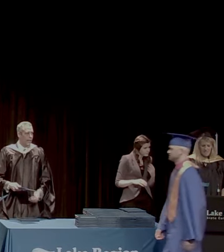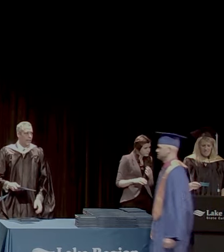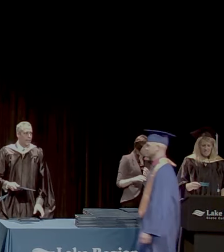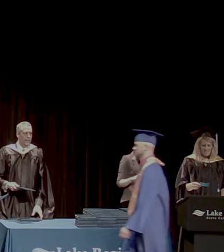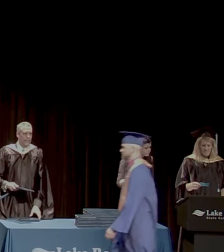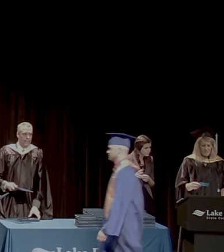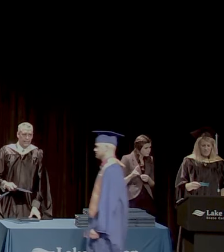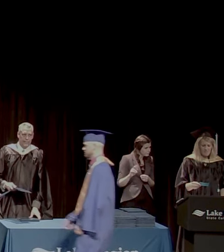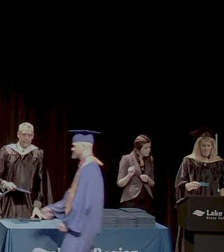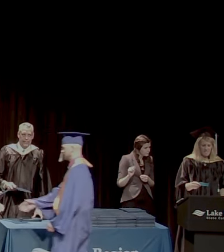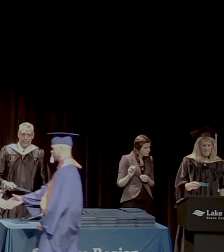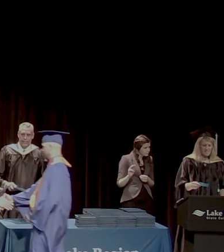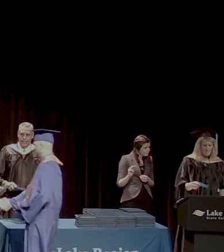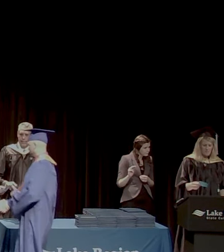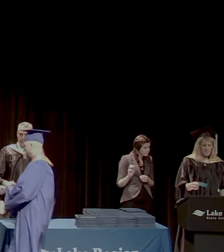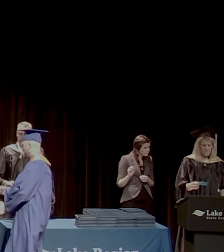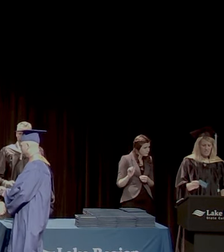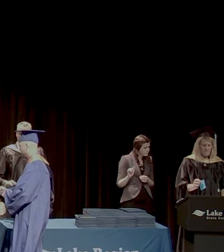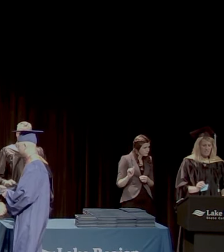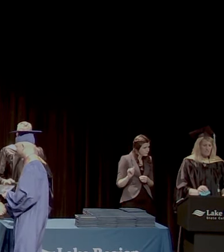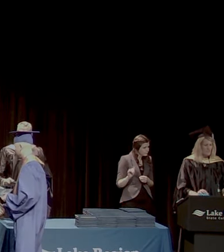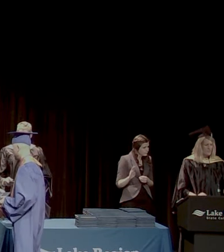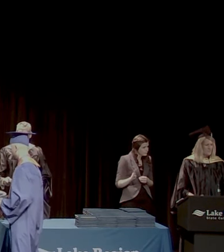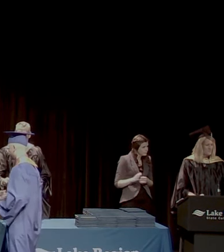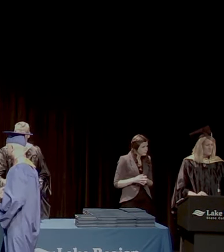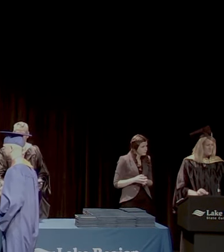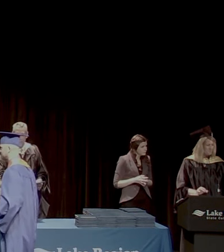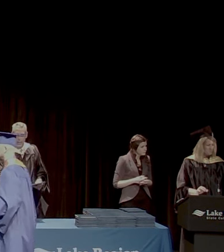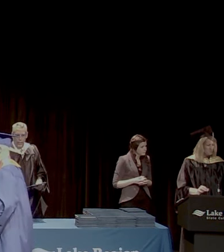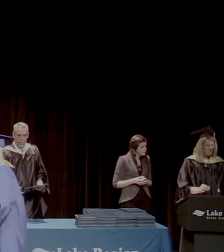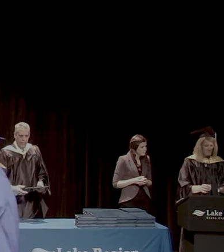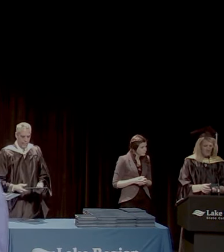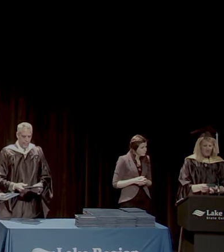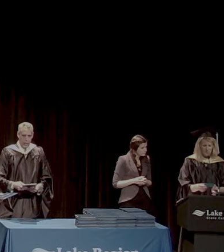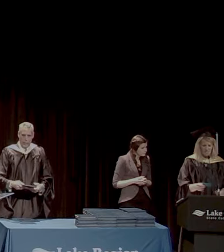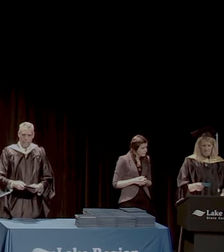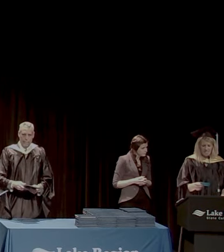Ramsey Balston, Associate in Applied Science, Precision Agriculture.